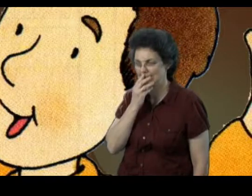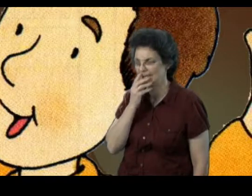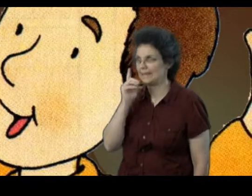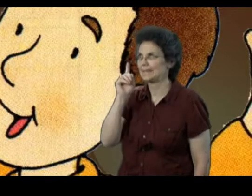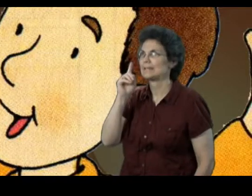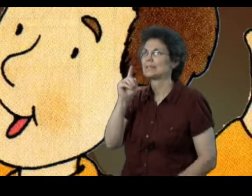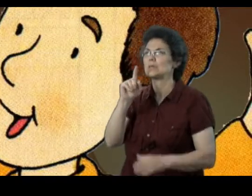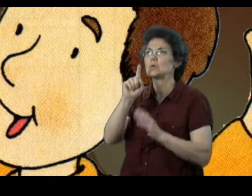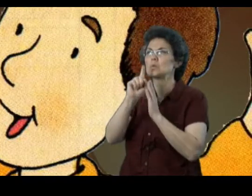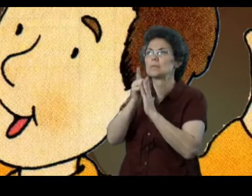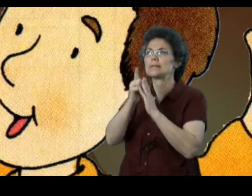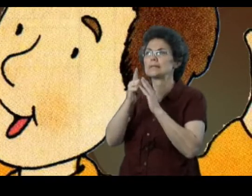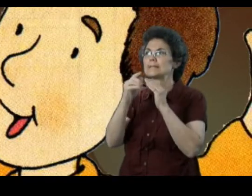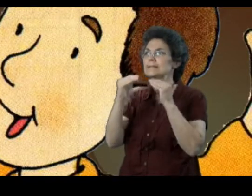Or